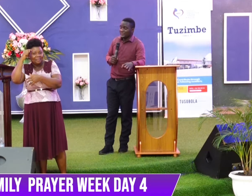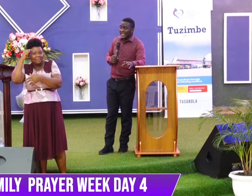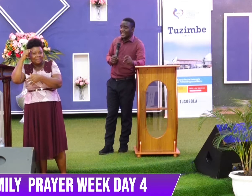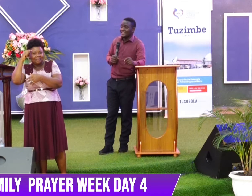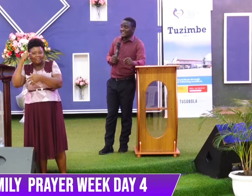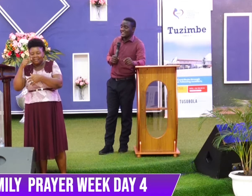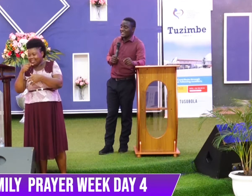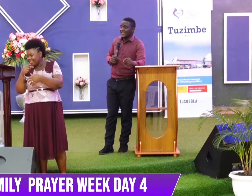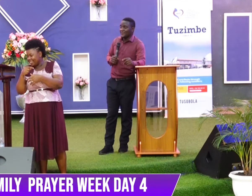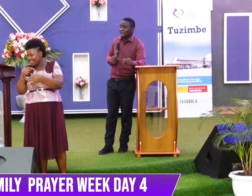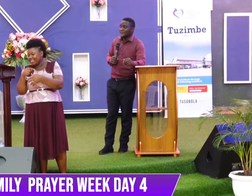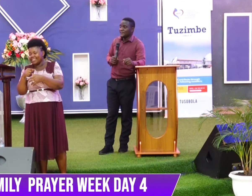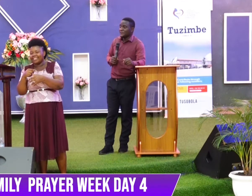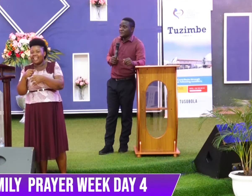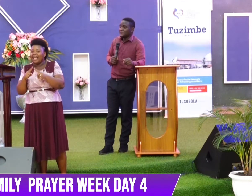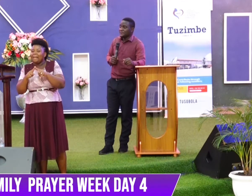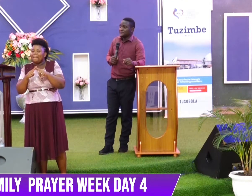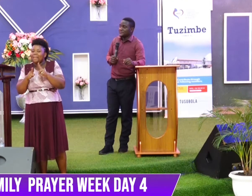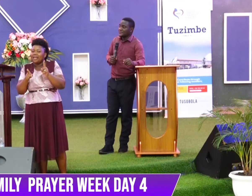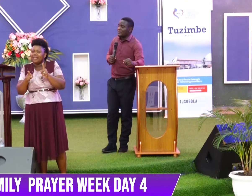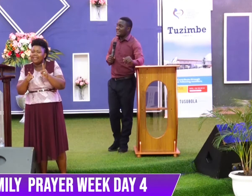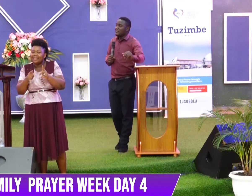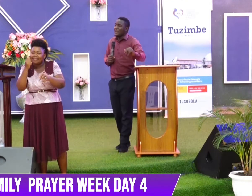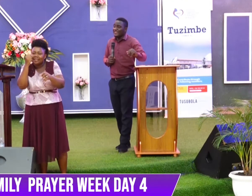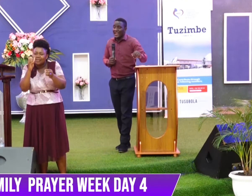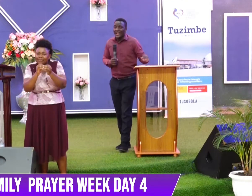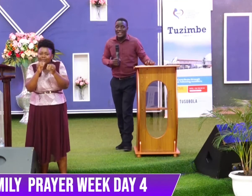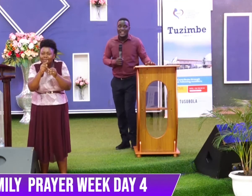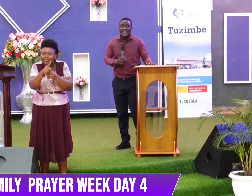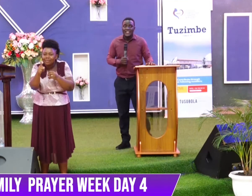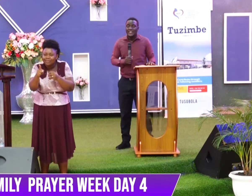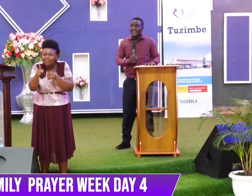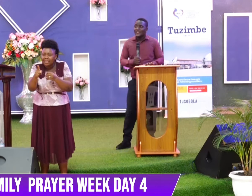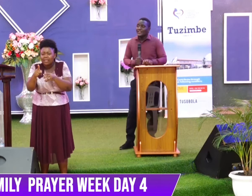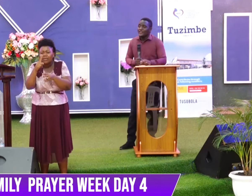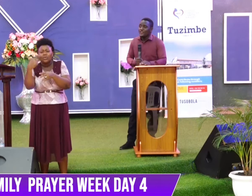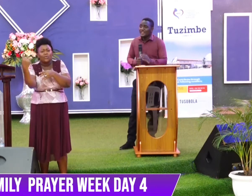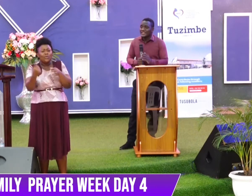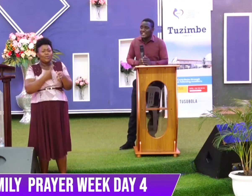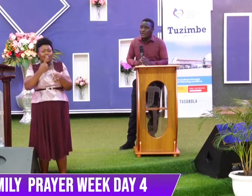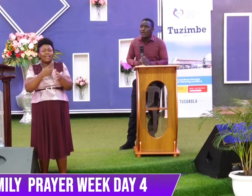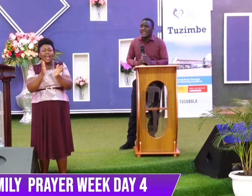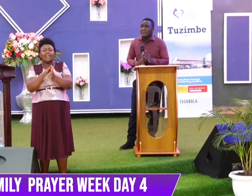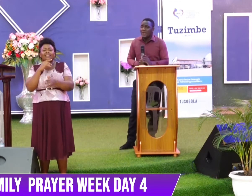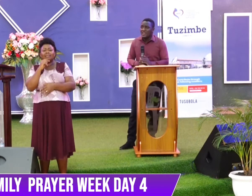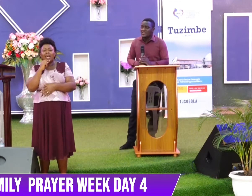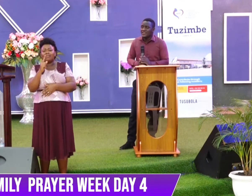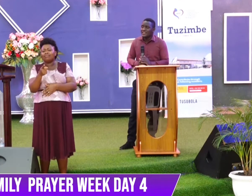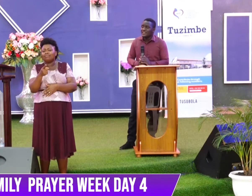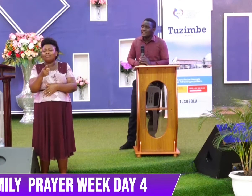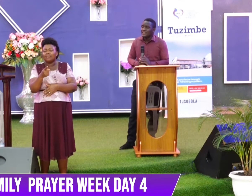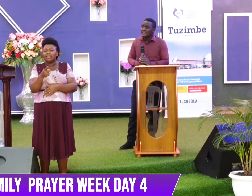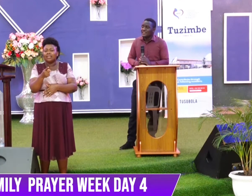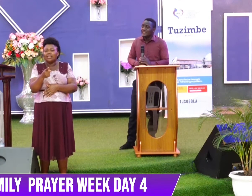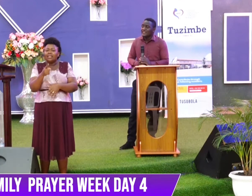They put a hunk in the center. But the brother, you are a single or a young man.